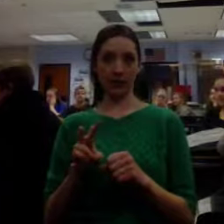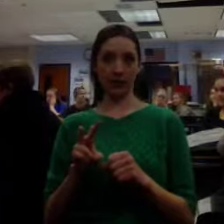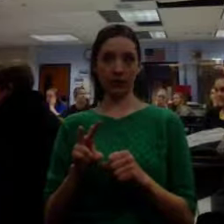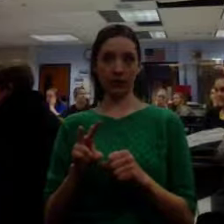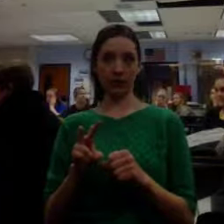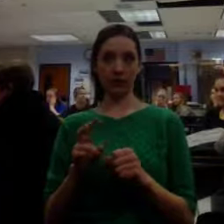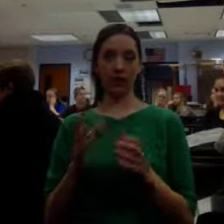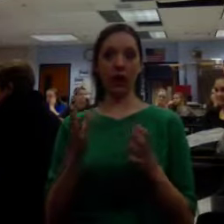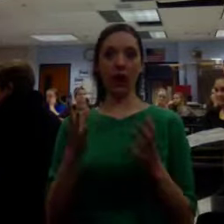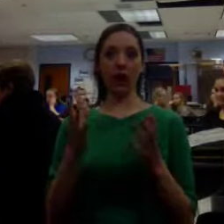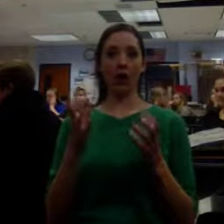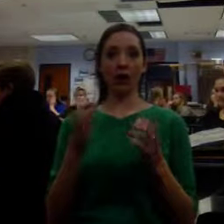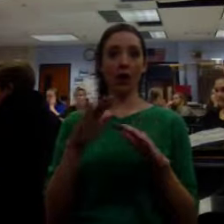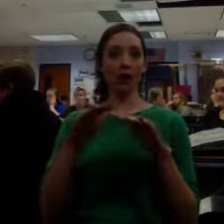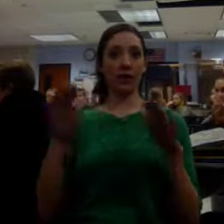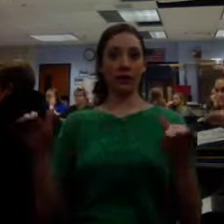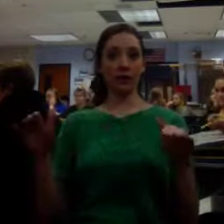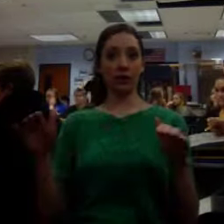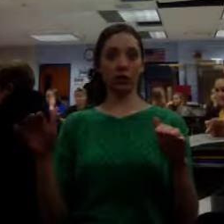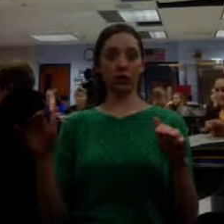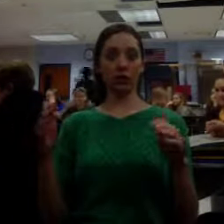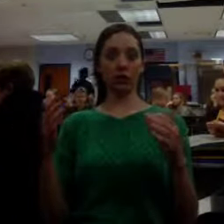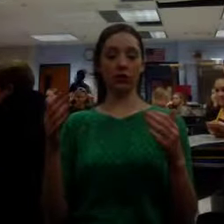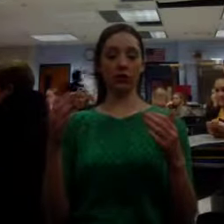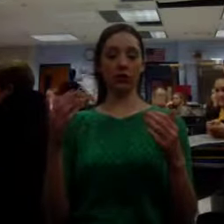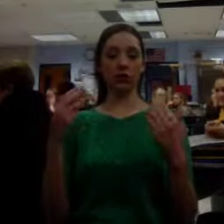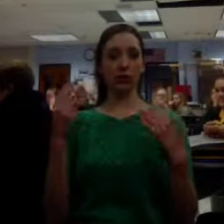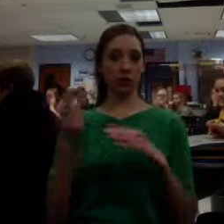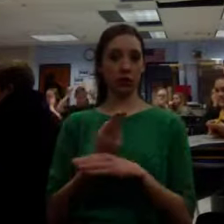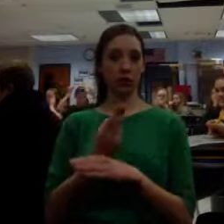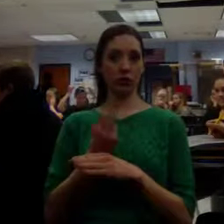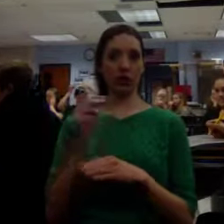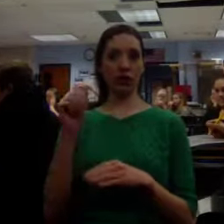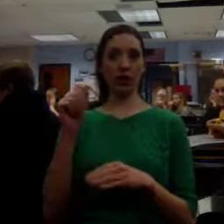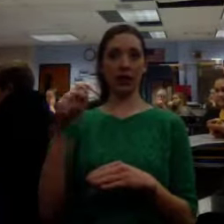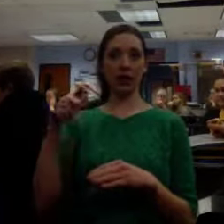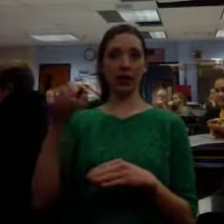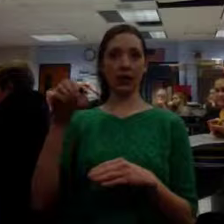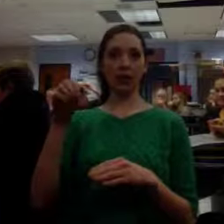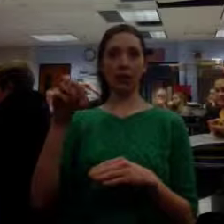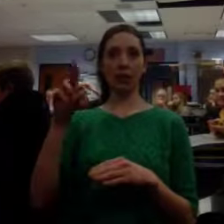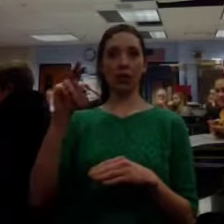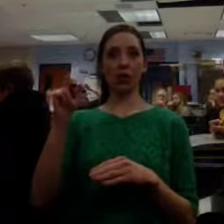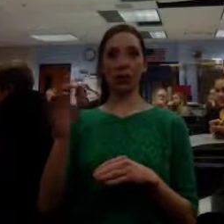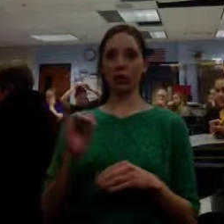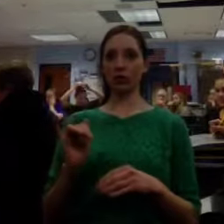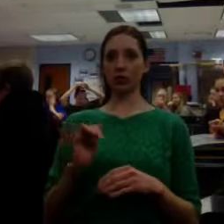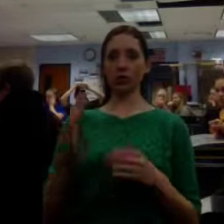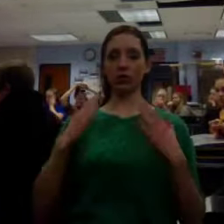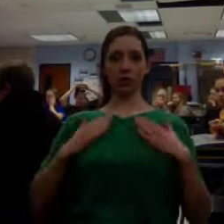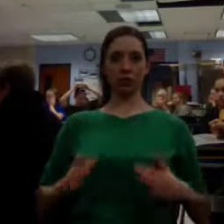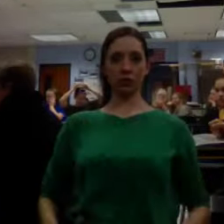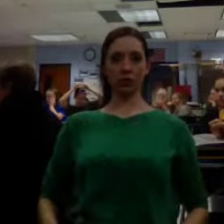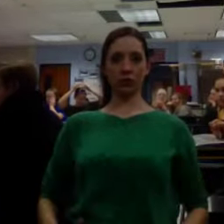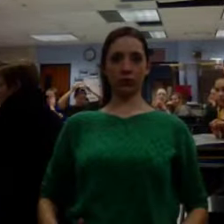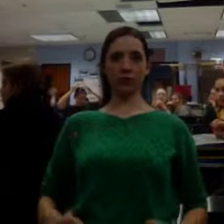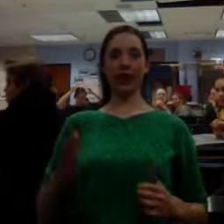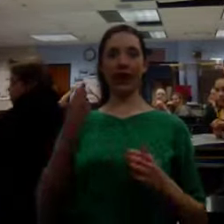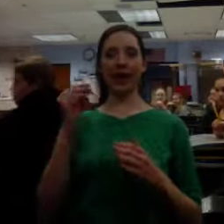there for them, okay, and a little chef hat if they want it or not, it's up to them. Kind of like the